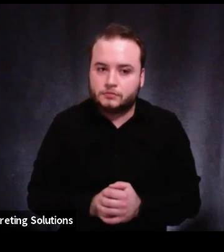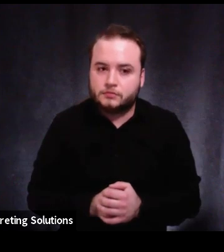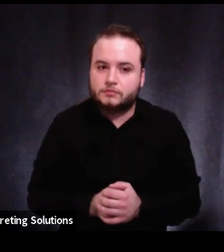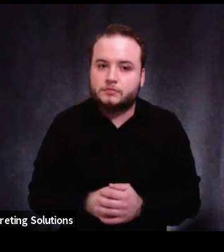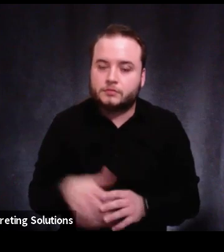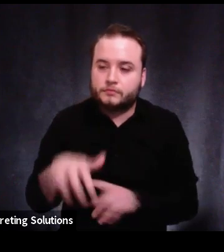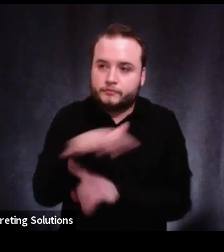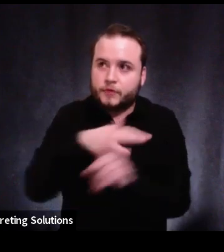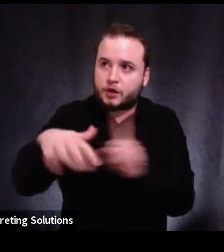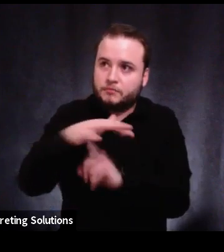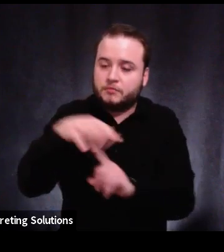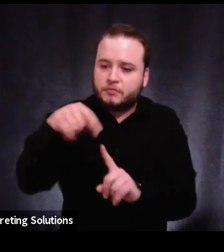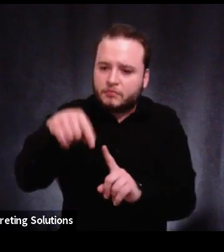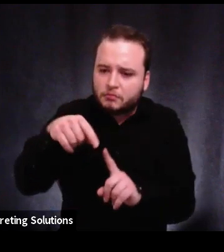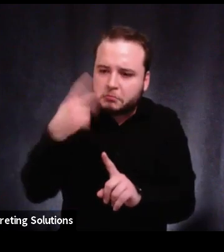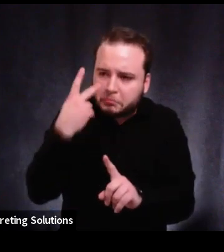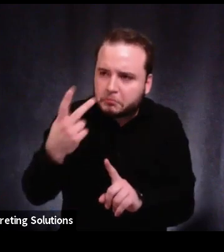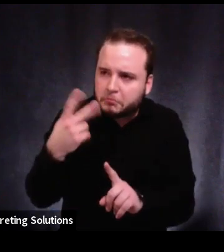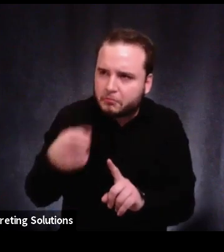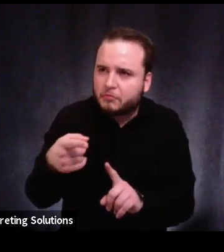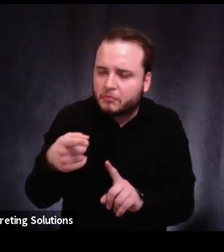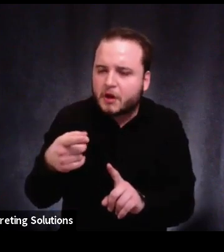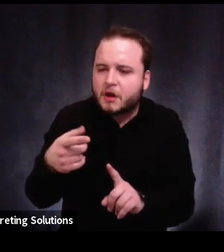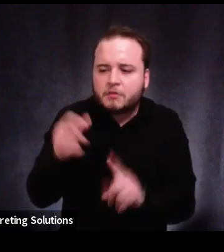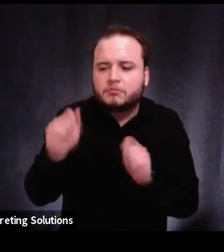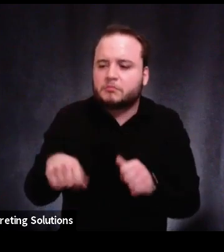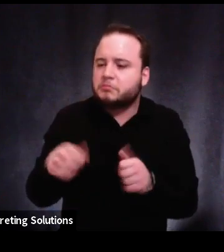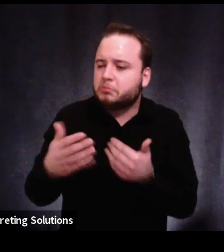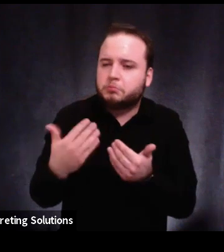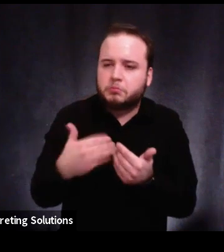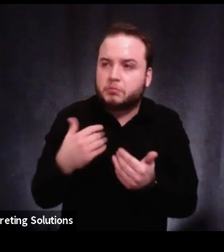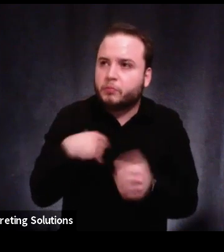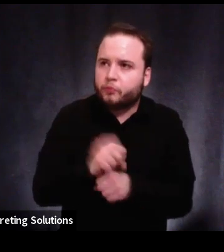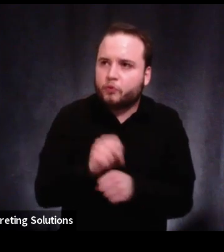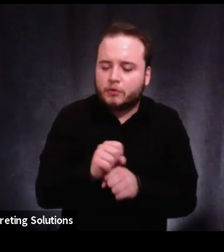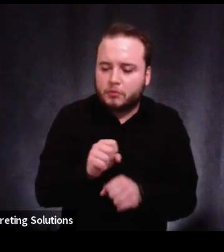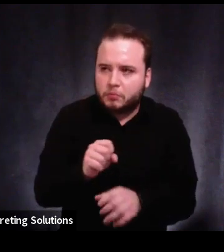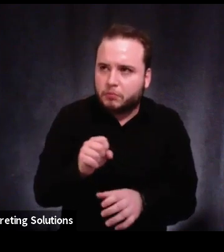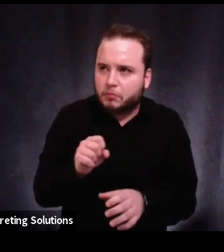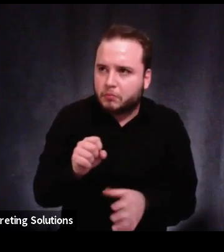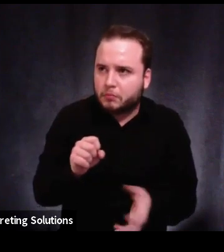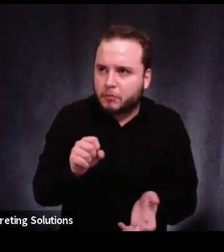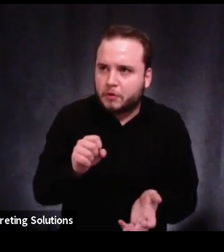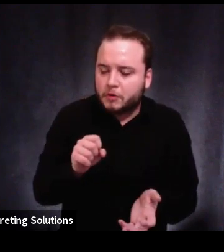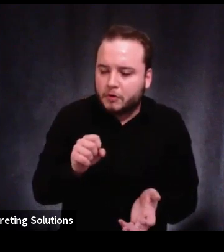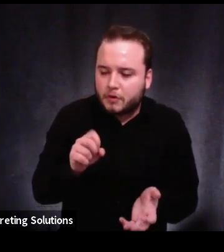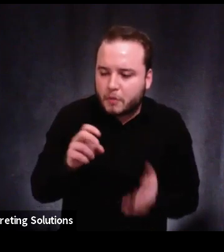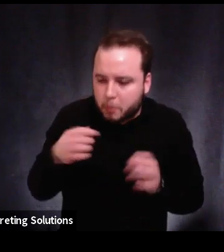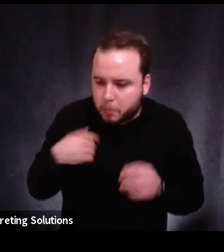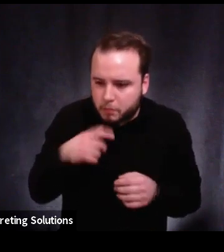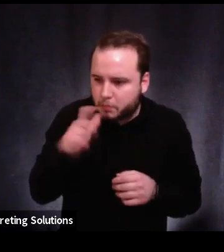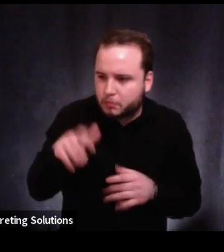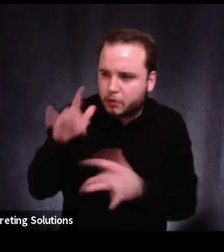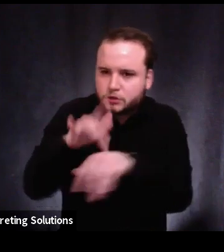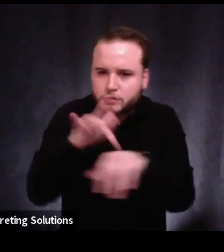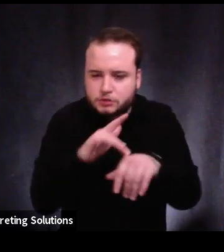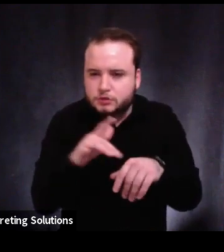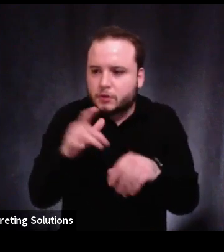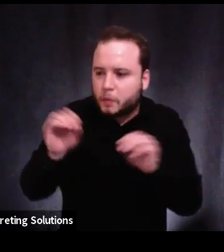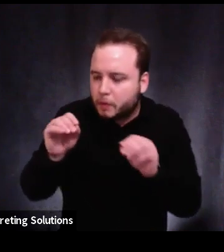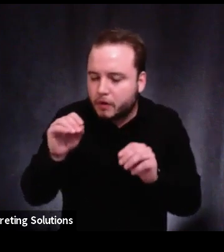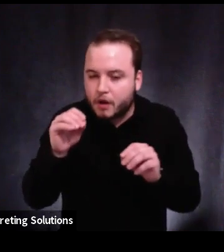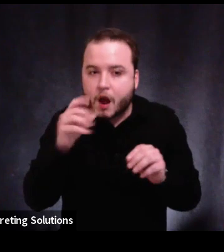distancing strategies. So I think it's, I don't think it's going to be exactly black or white on types of industries. It